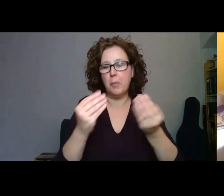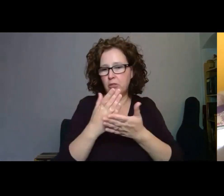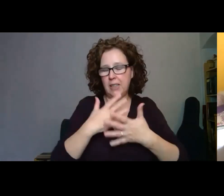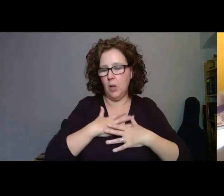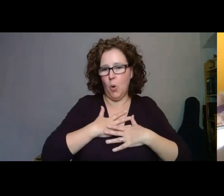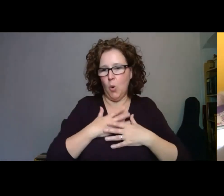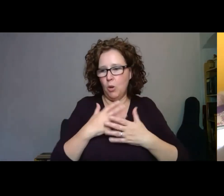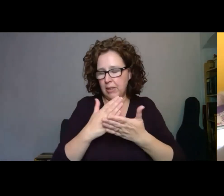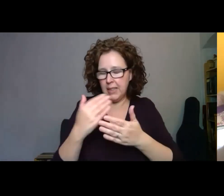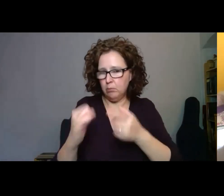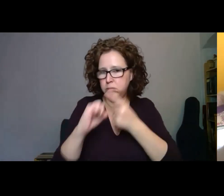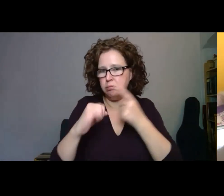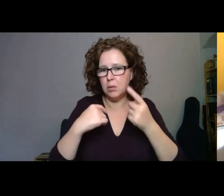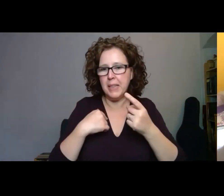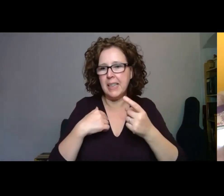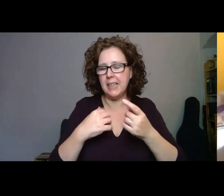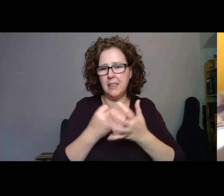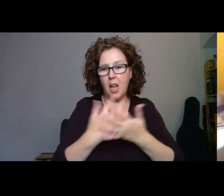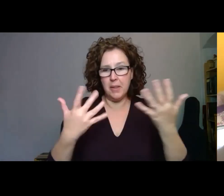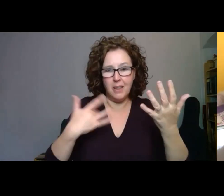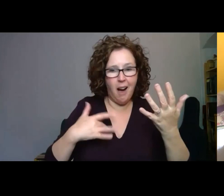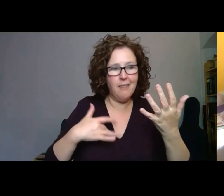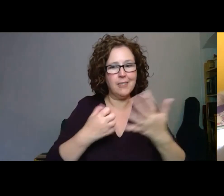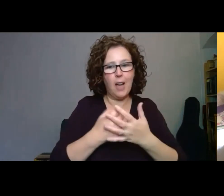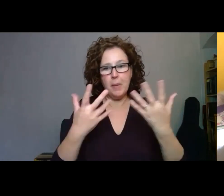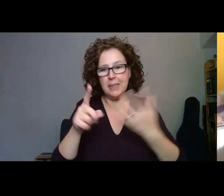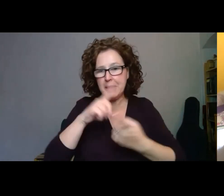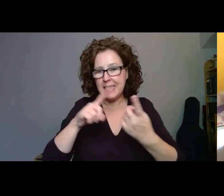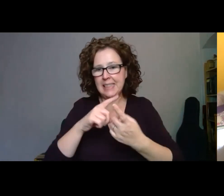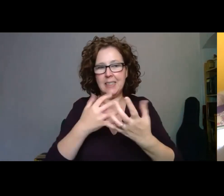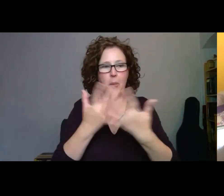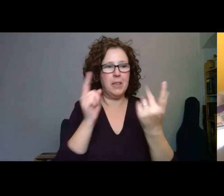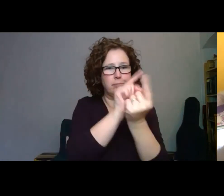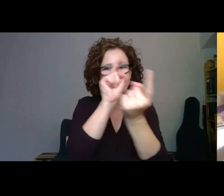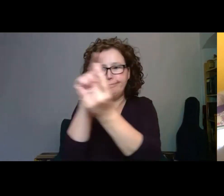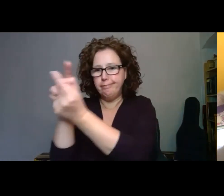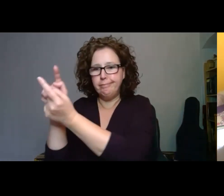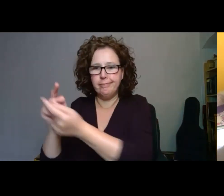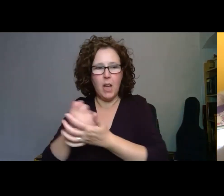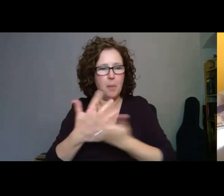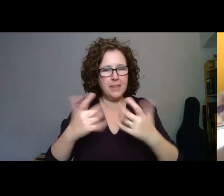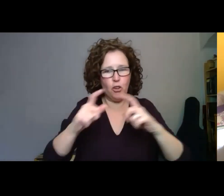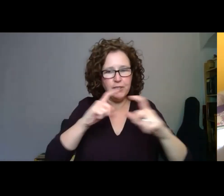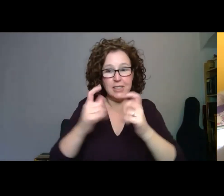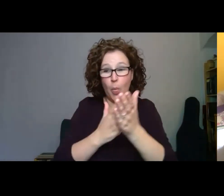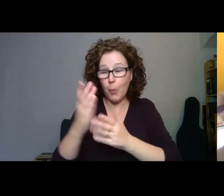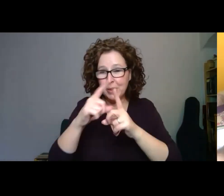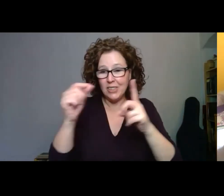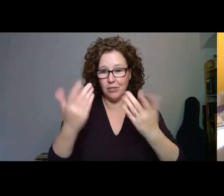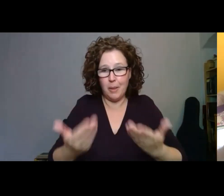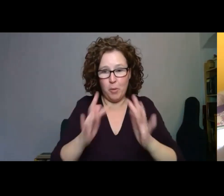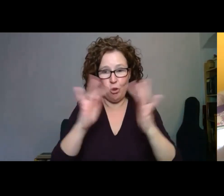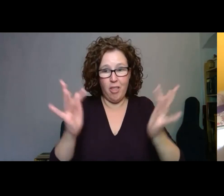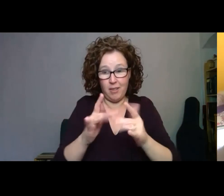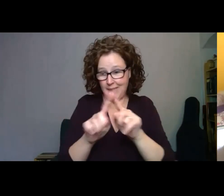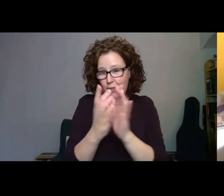number of meetings and conversations through the digital world, such as this